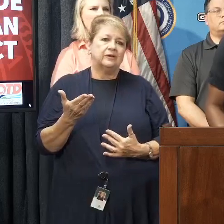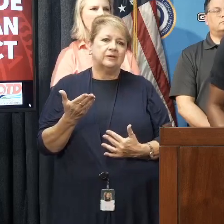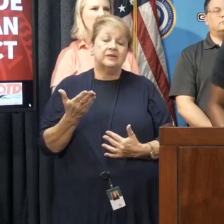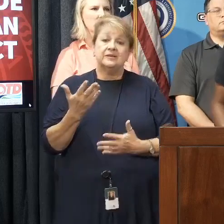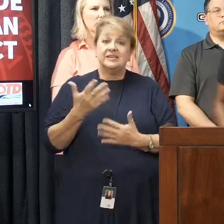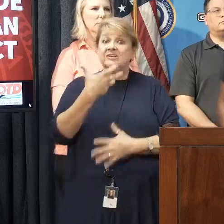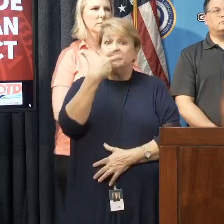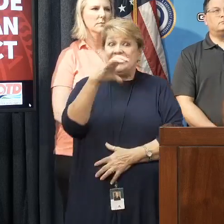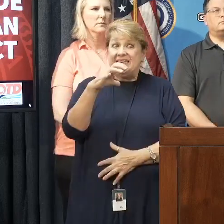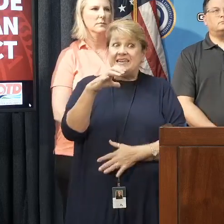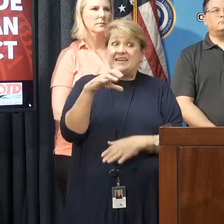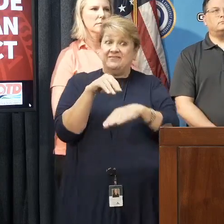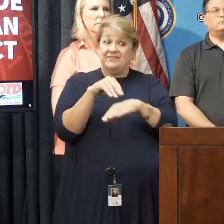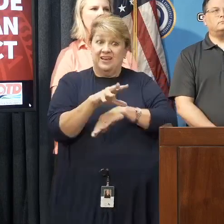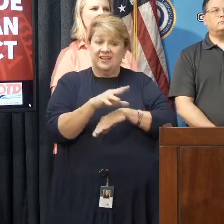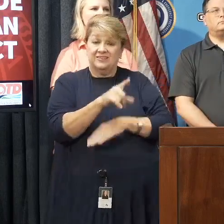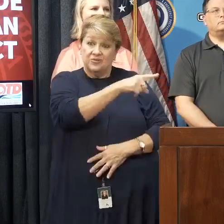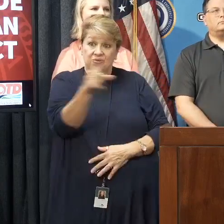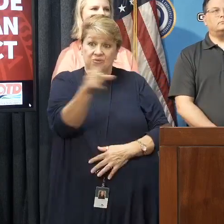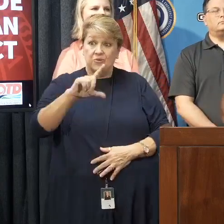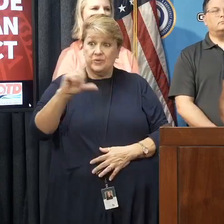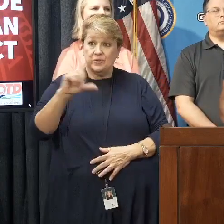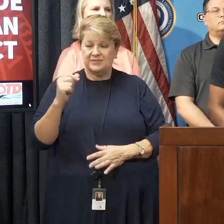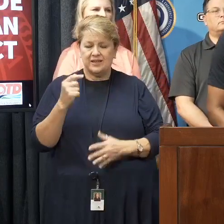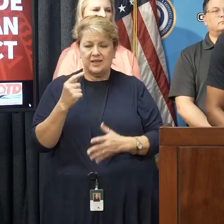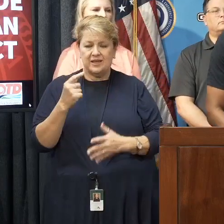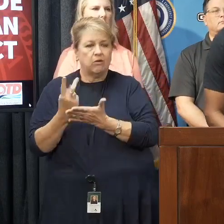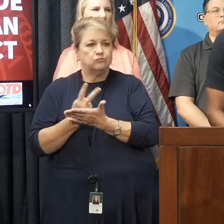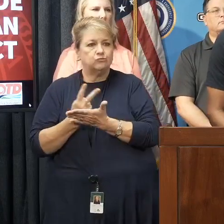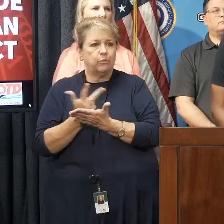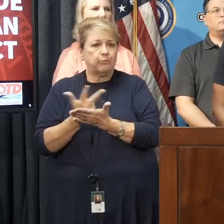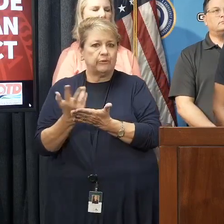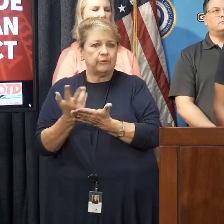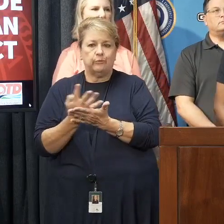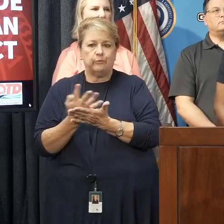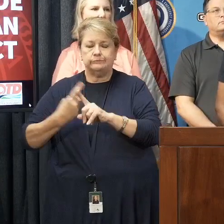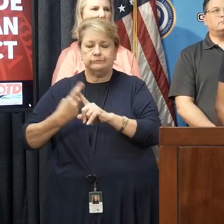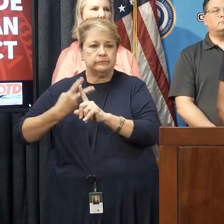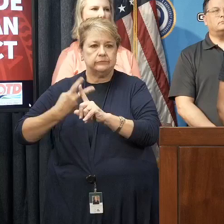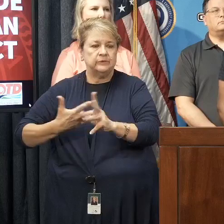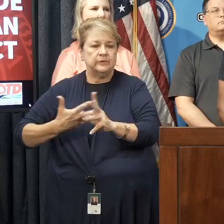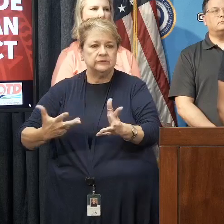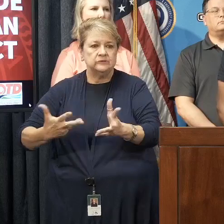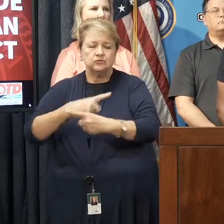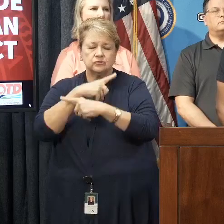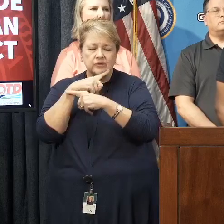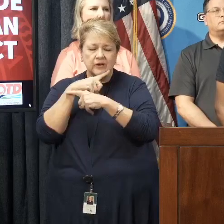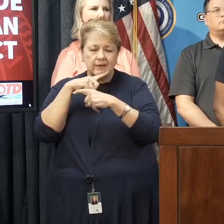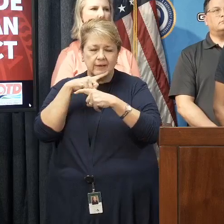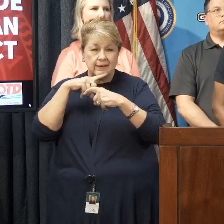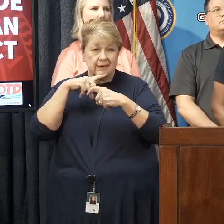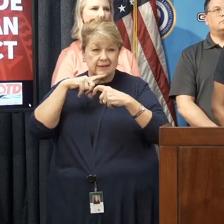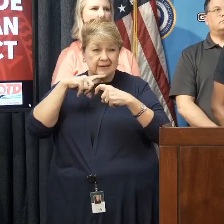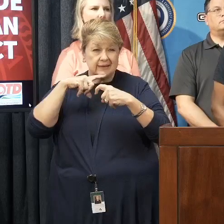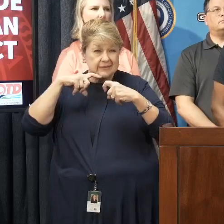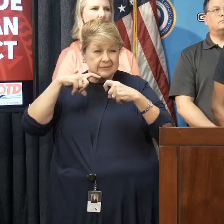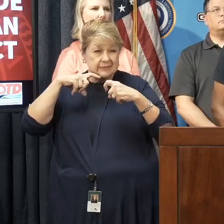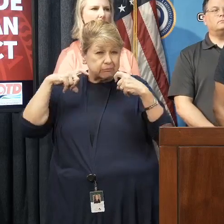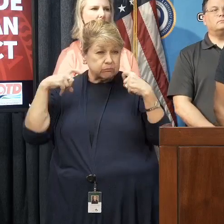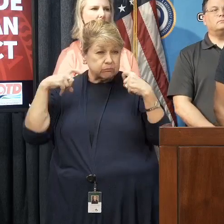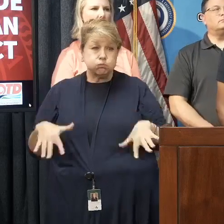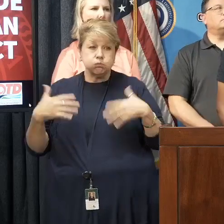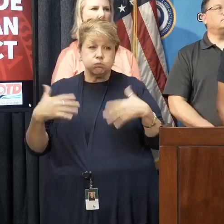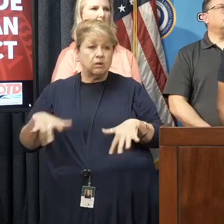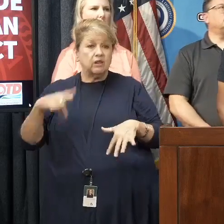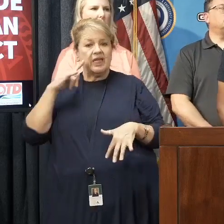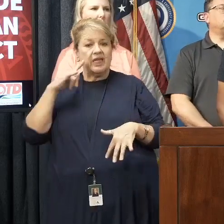advisories in effect for Louisiana for weeks now. The extreme dry conditions have been a driving force for these